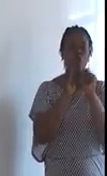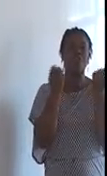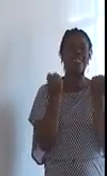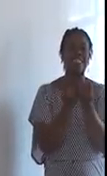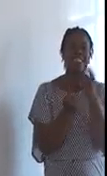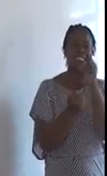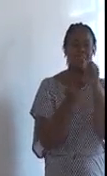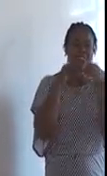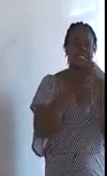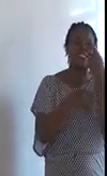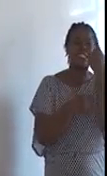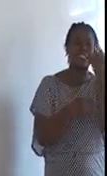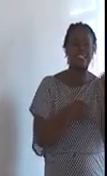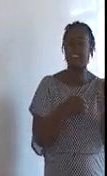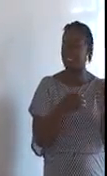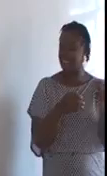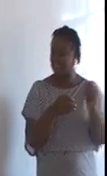the sequence.